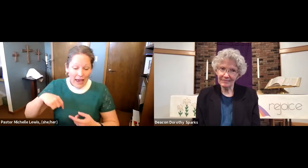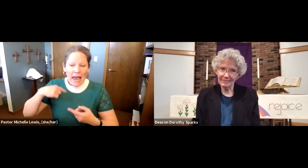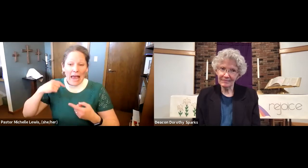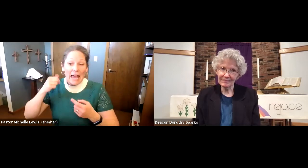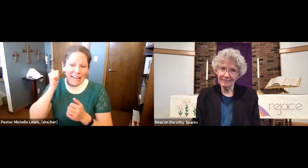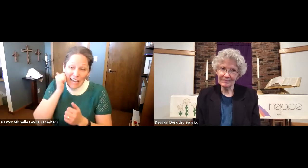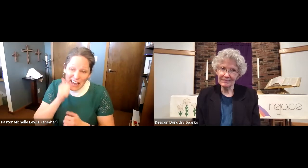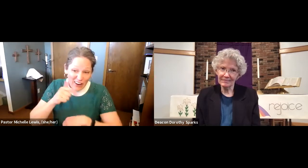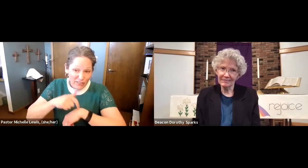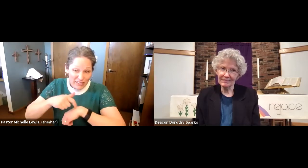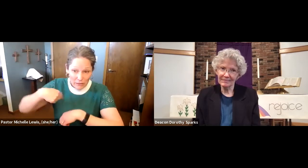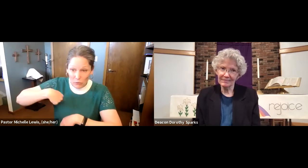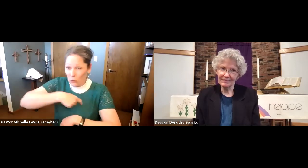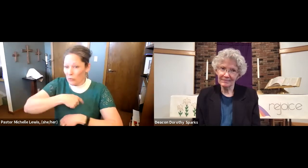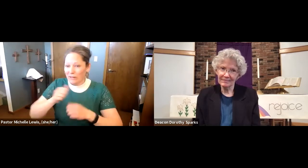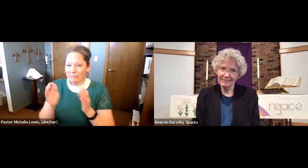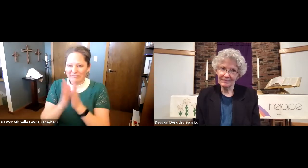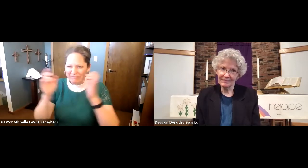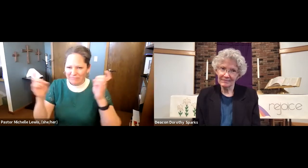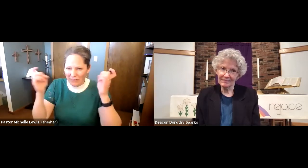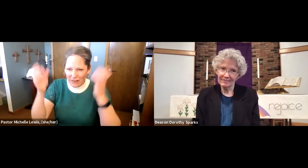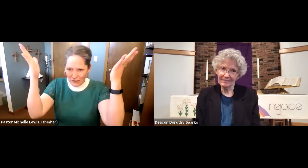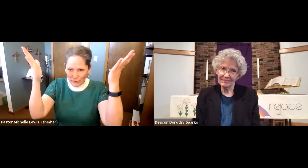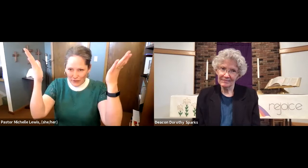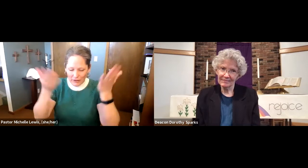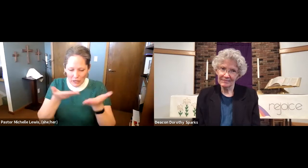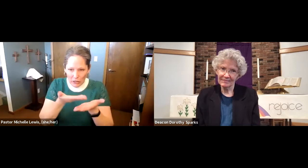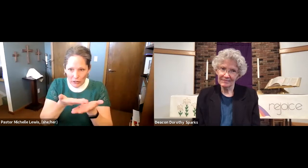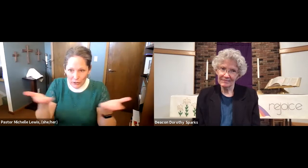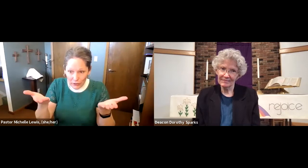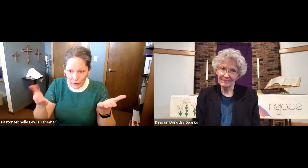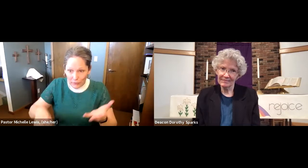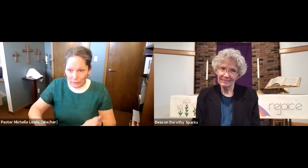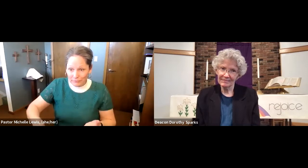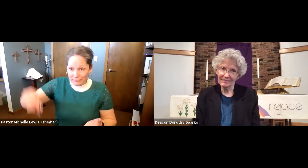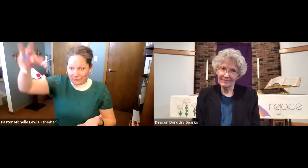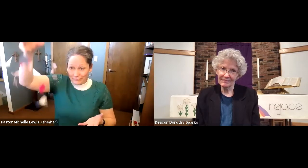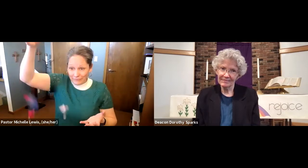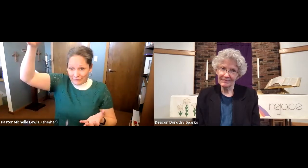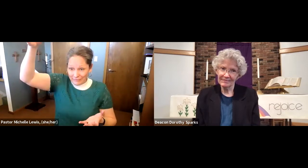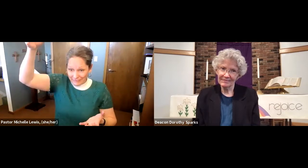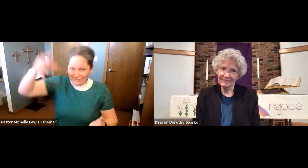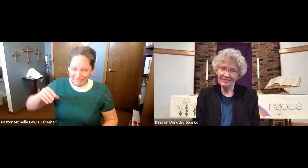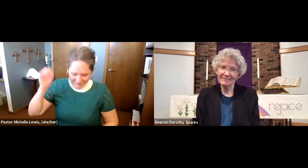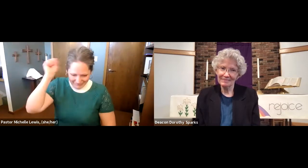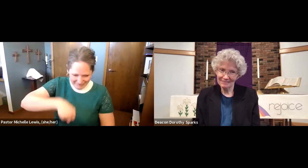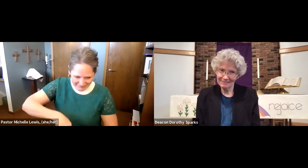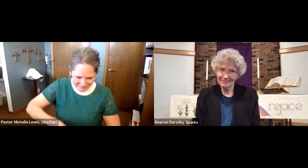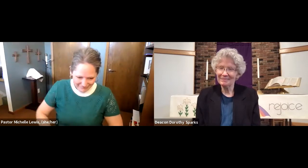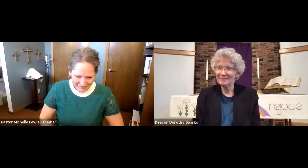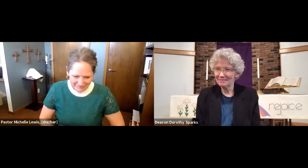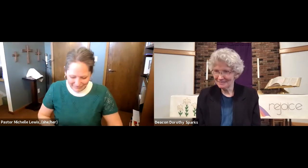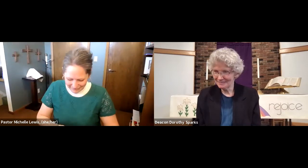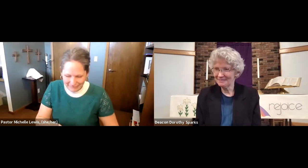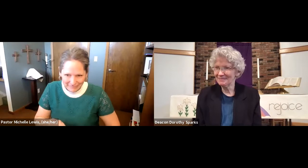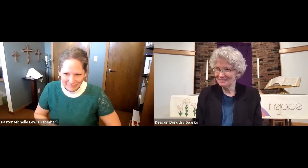You can take your torn up paper chain confetti, and every time we say Alleluia, throw some confetti in the air.